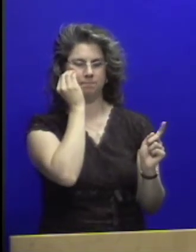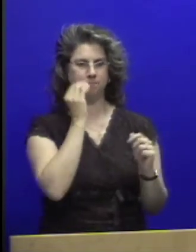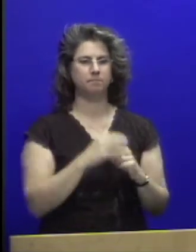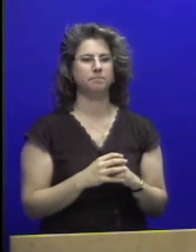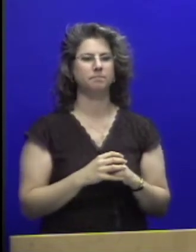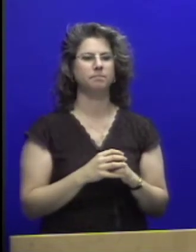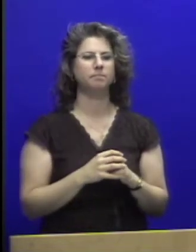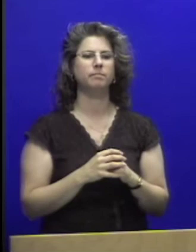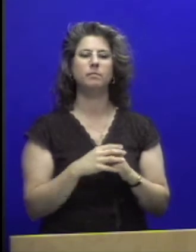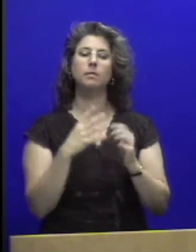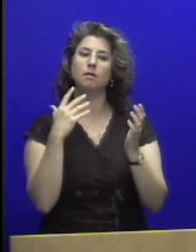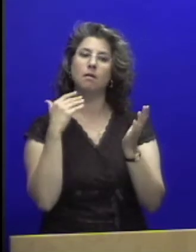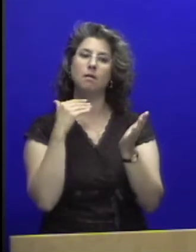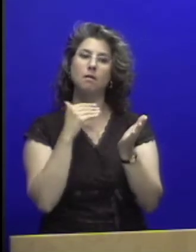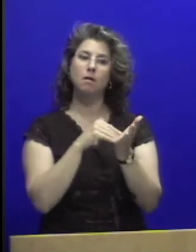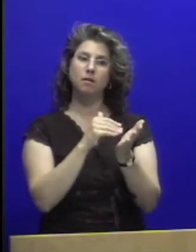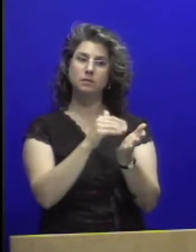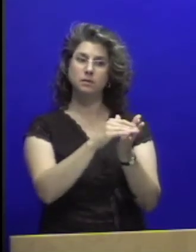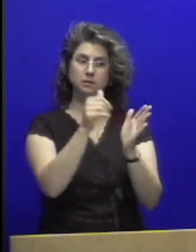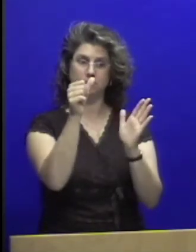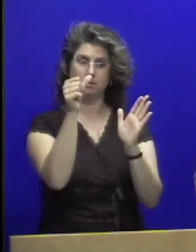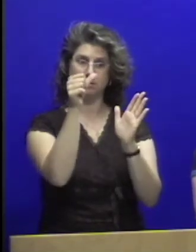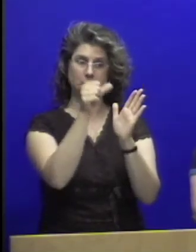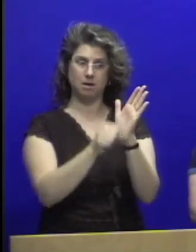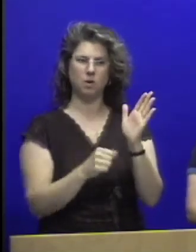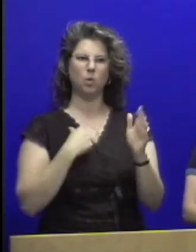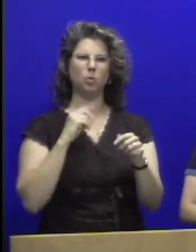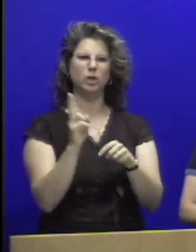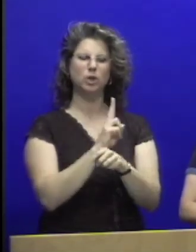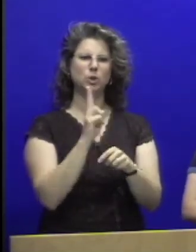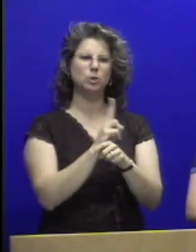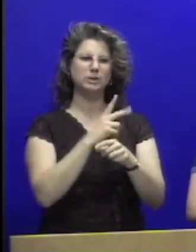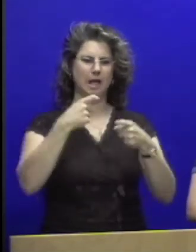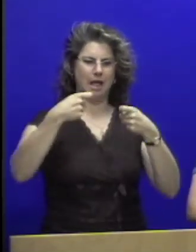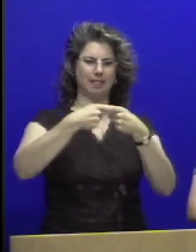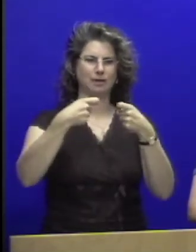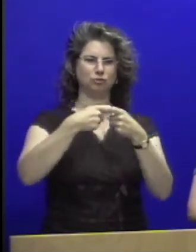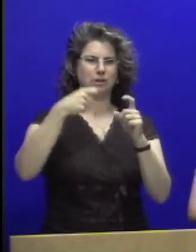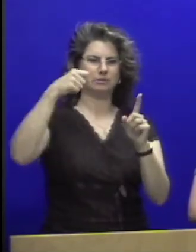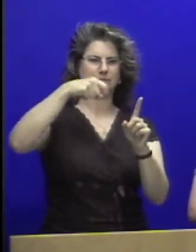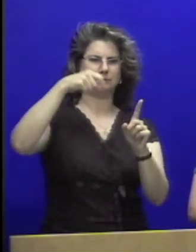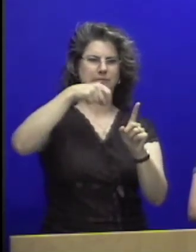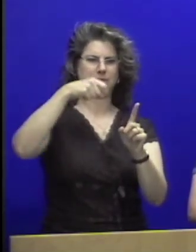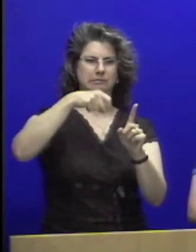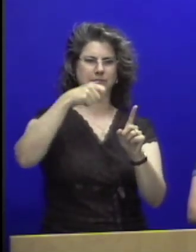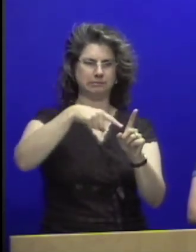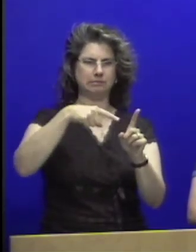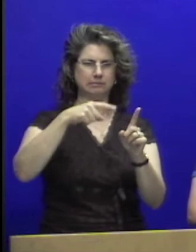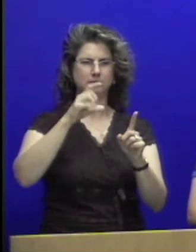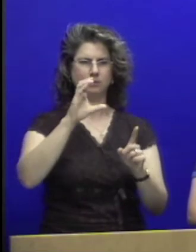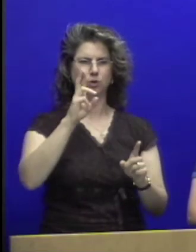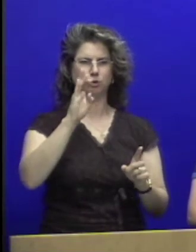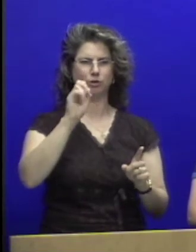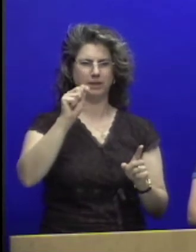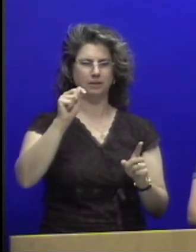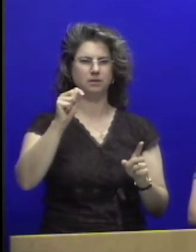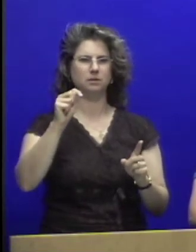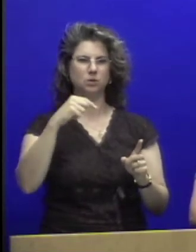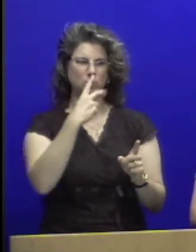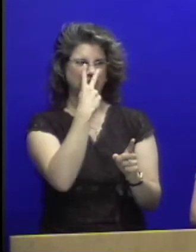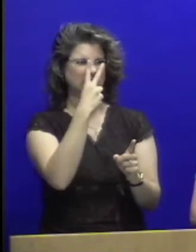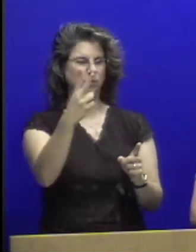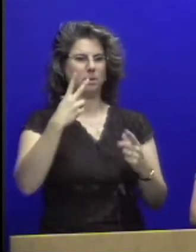A lot of operations, we use electric current to sear